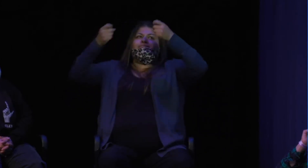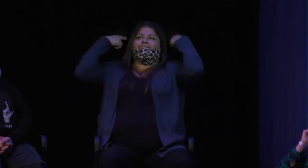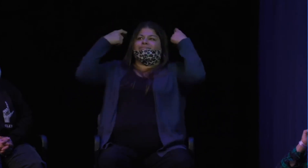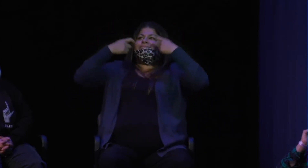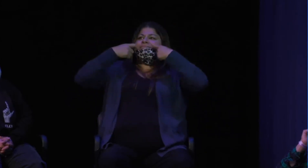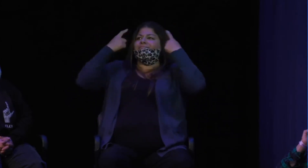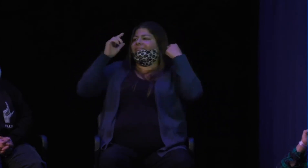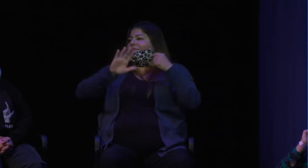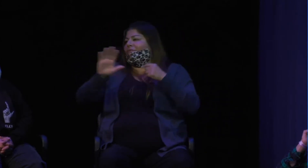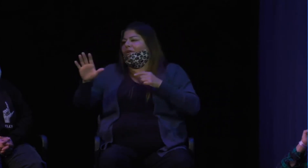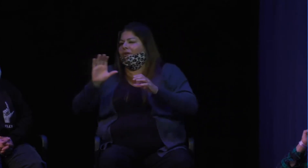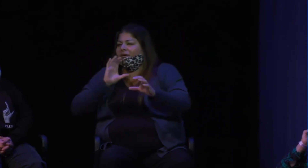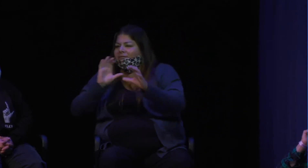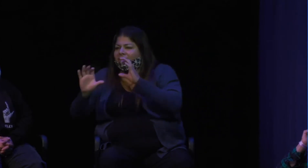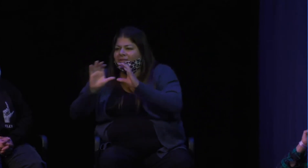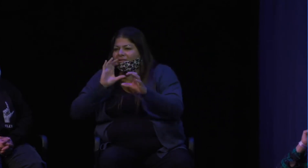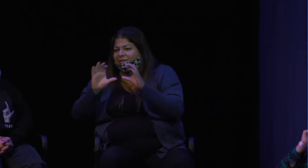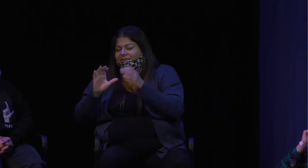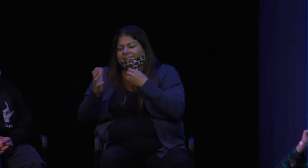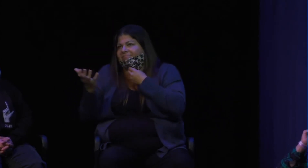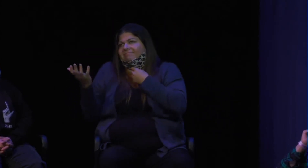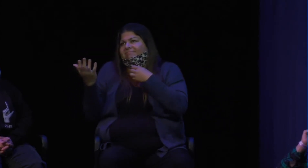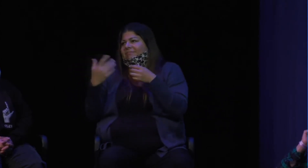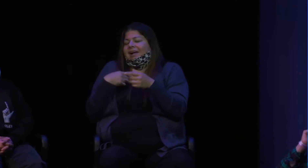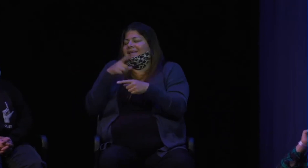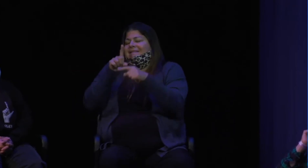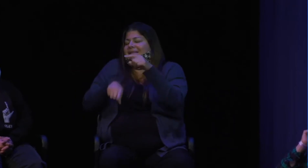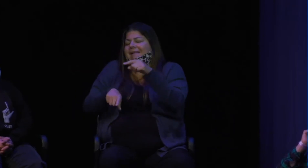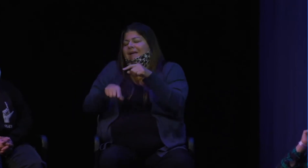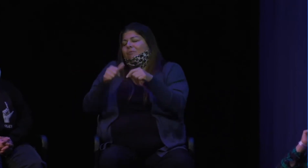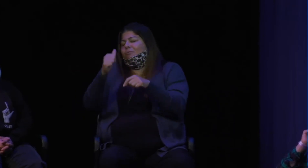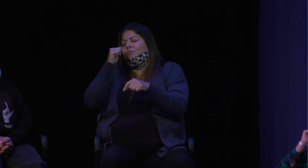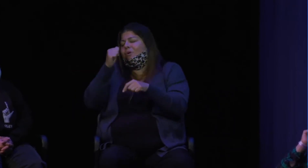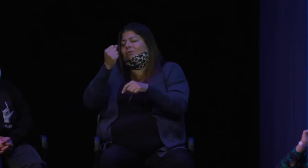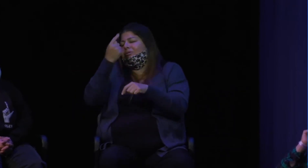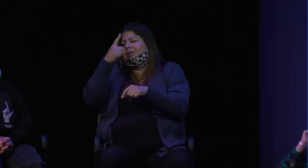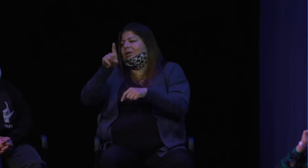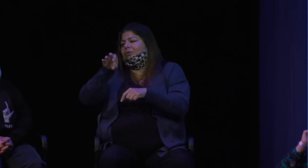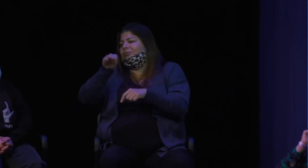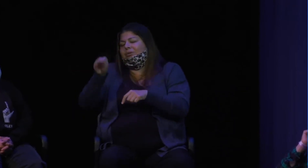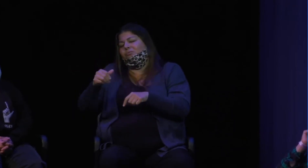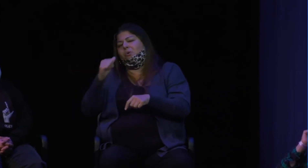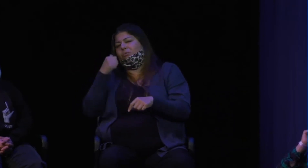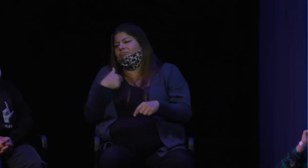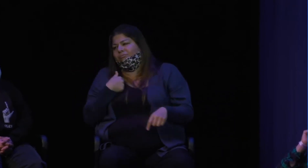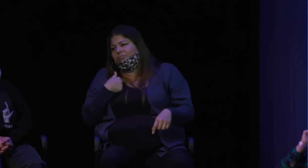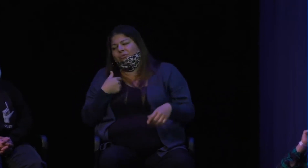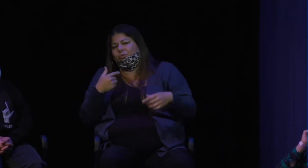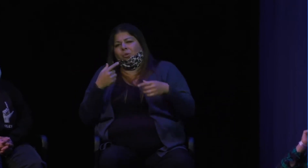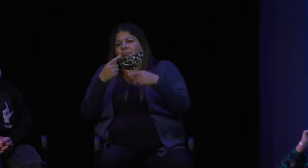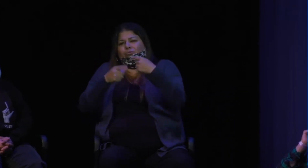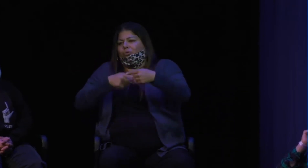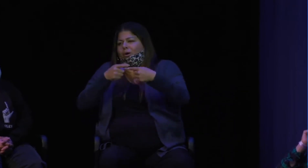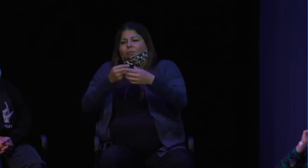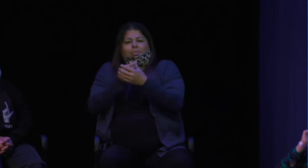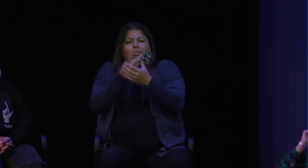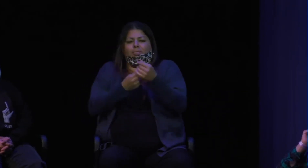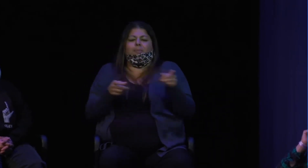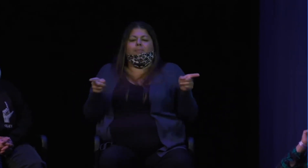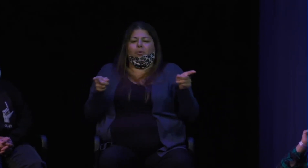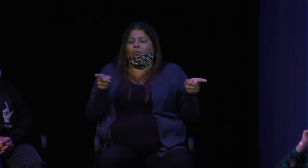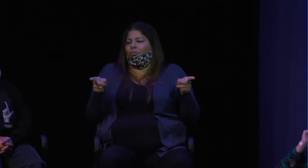that gives me some inroads into the hearing community, but I will never